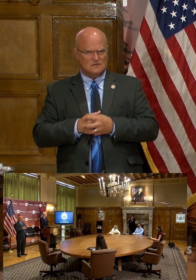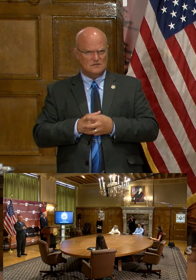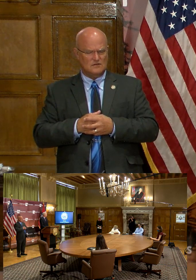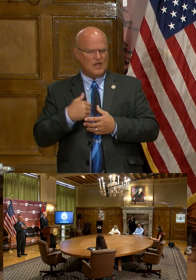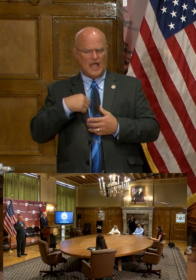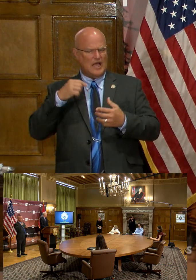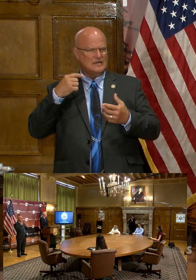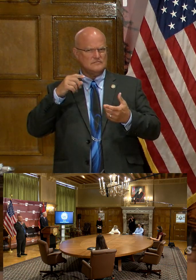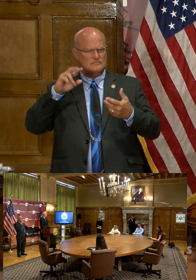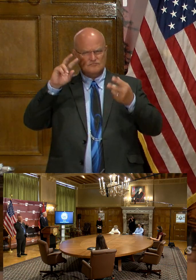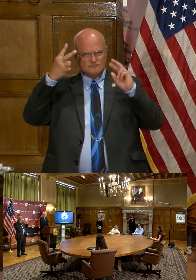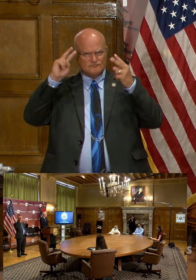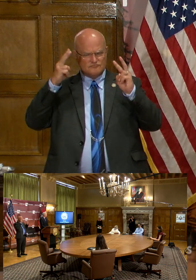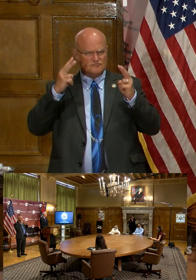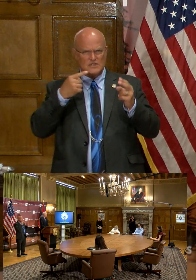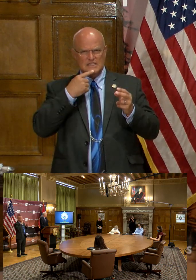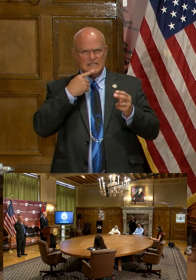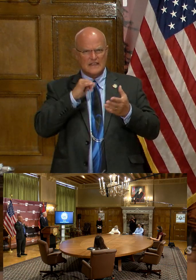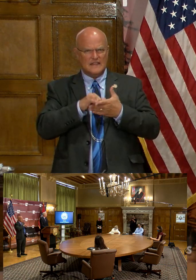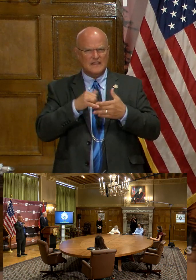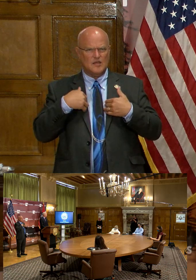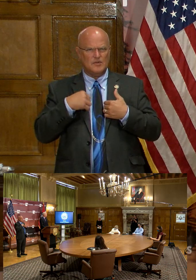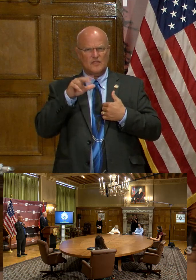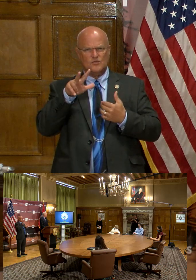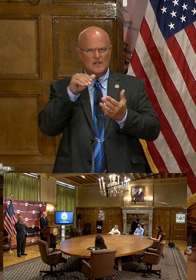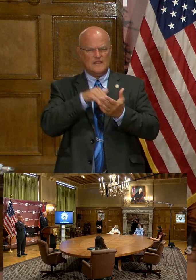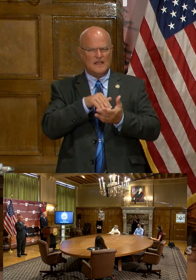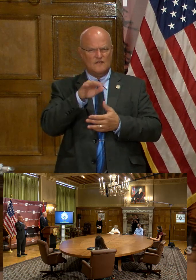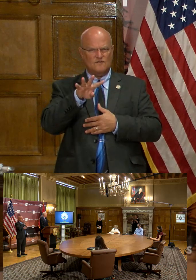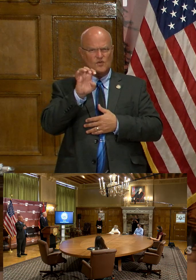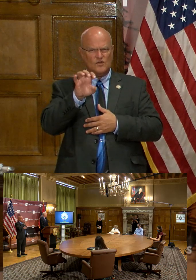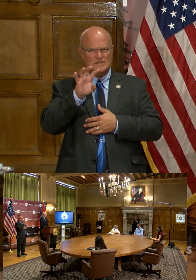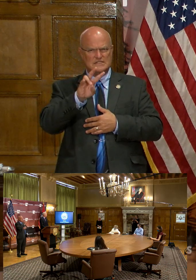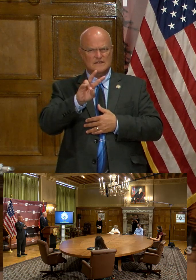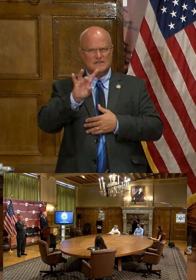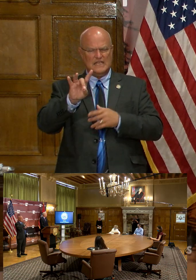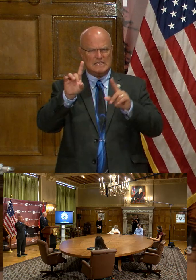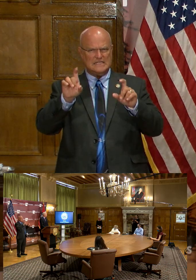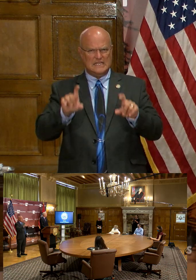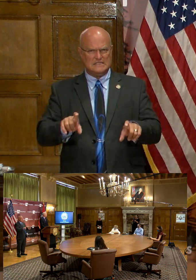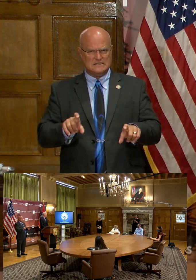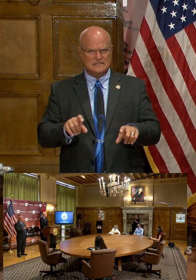Or did I mishear you the first time when you said that there had been 3,478?